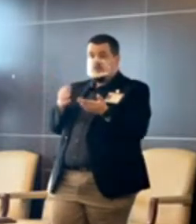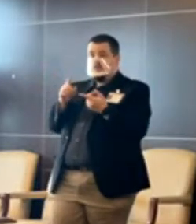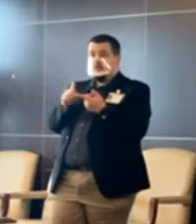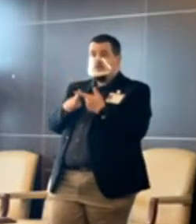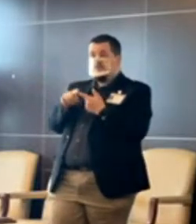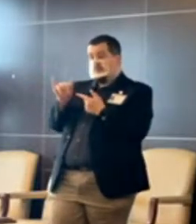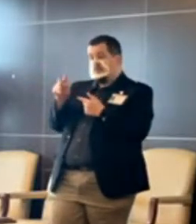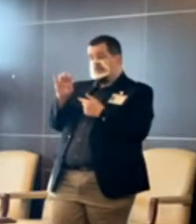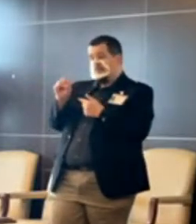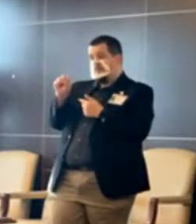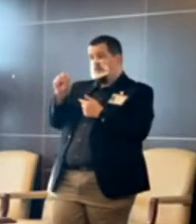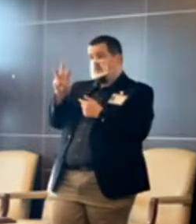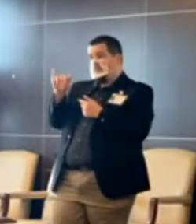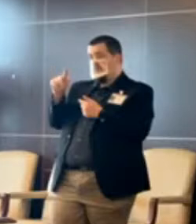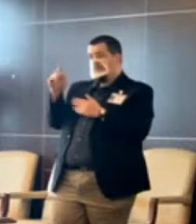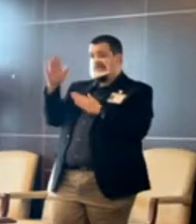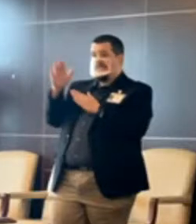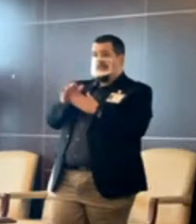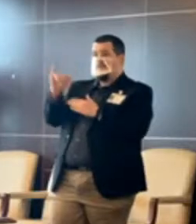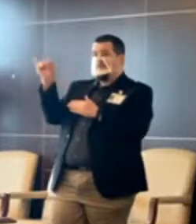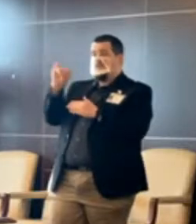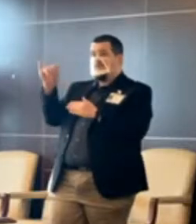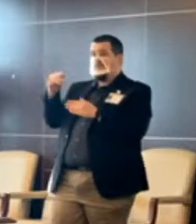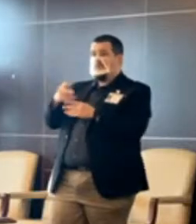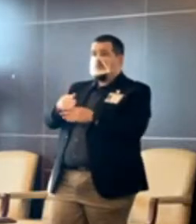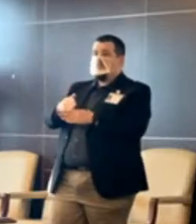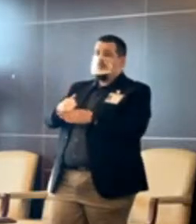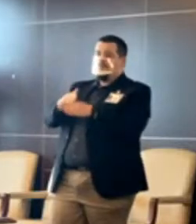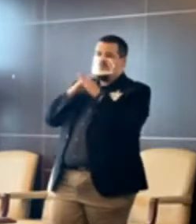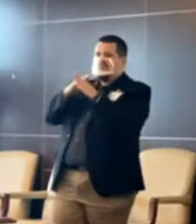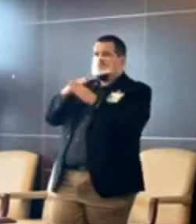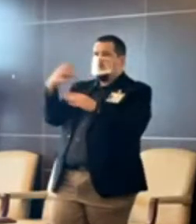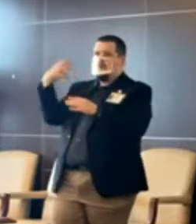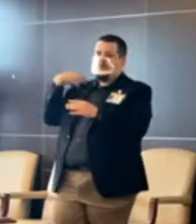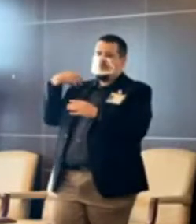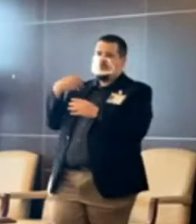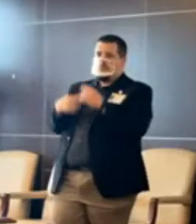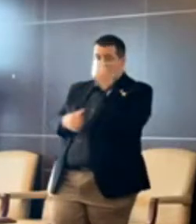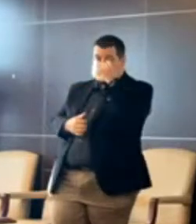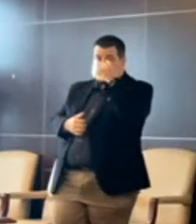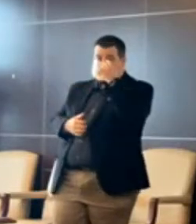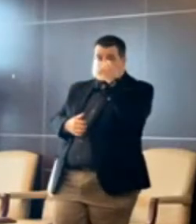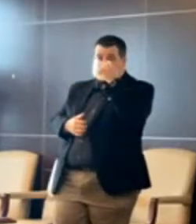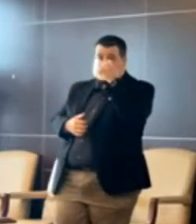to introduce Jamie Swift, our Chief Infection Prevention Officer.